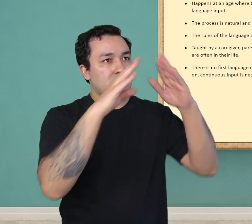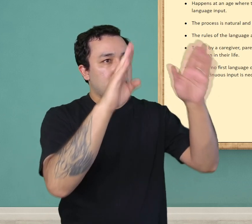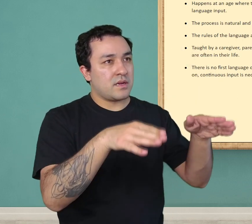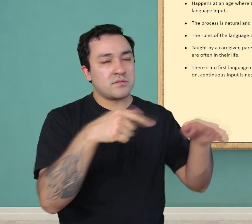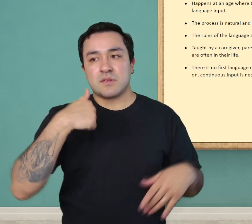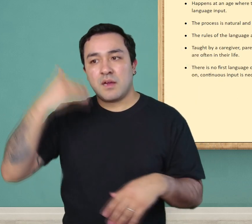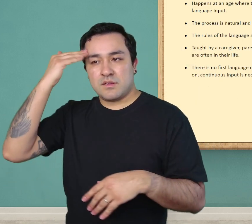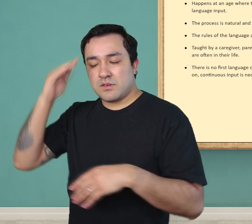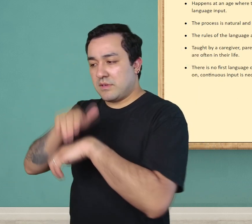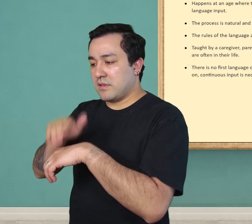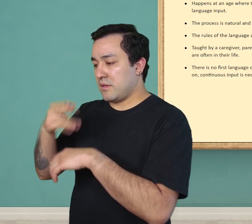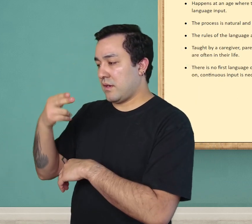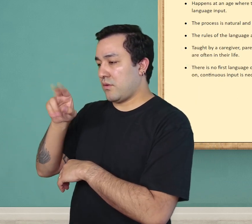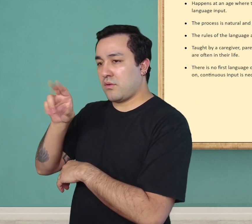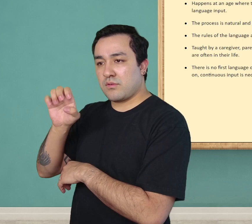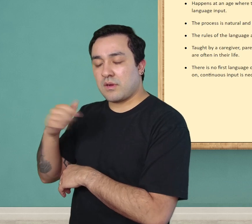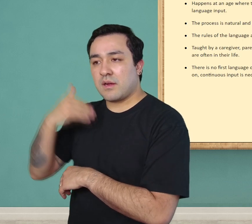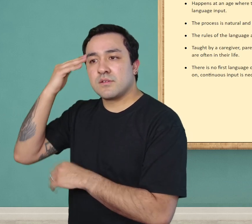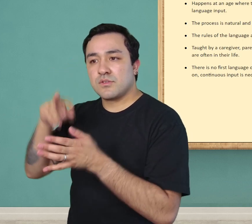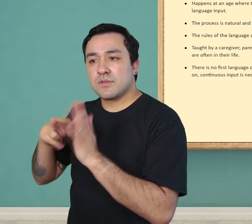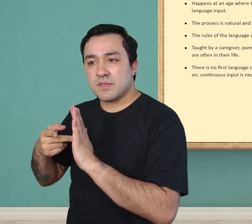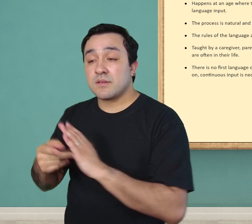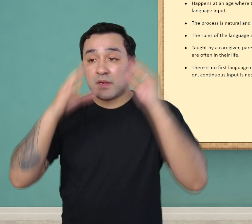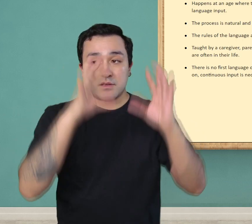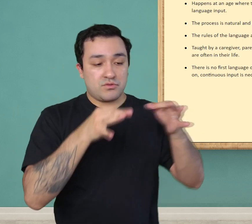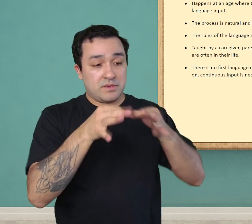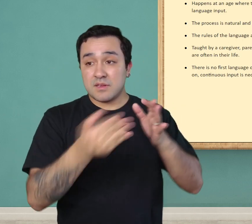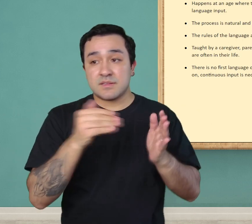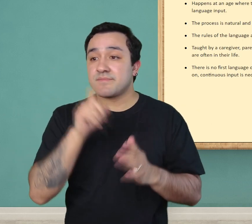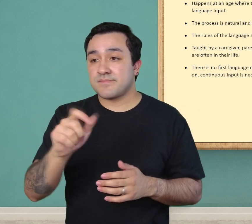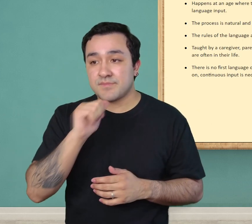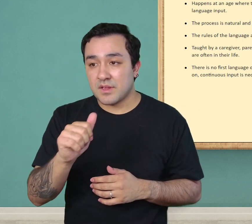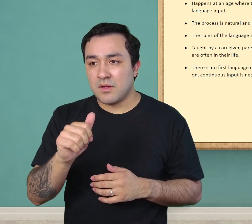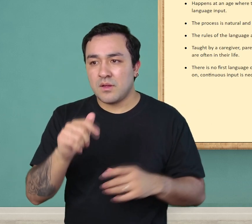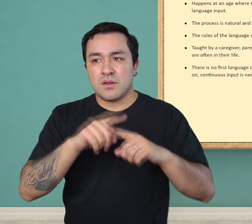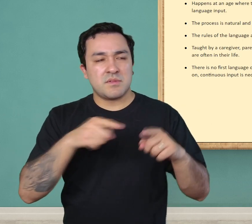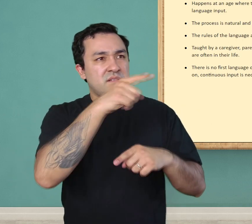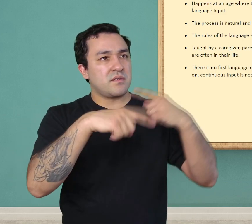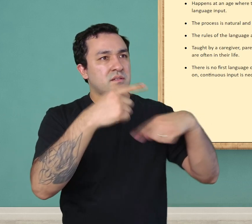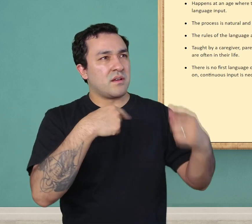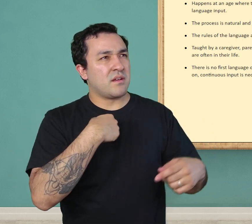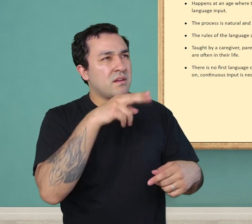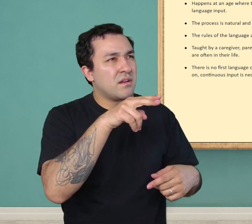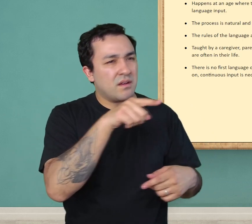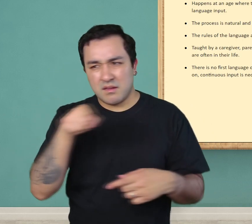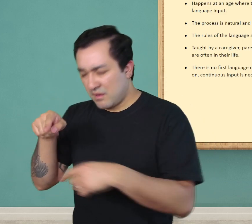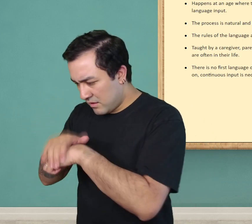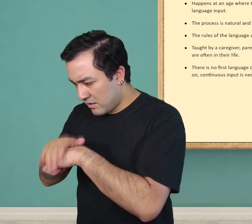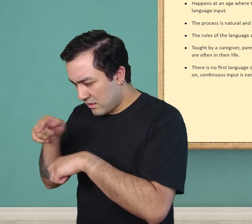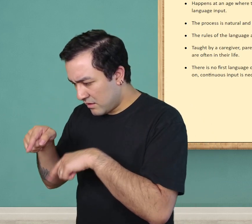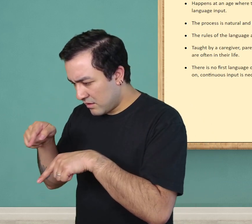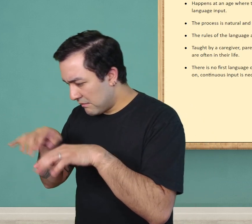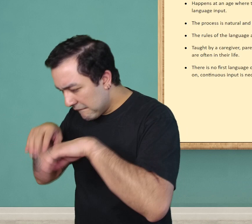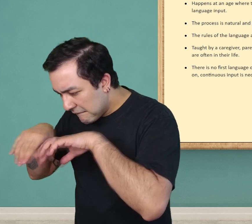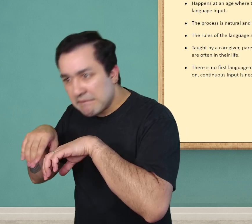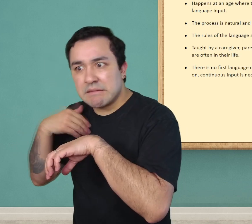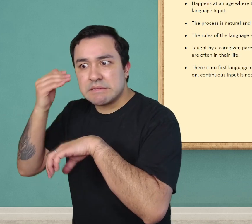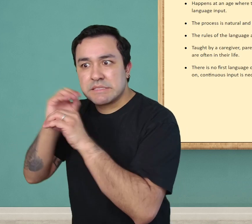their second. It also means if they do not understand a concept in their first language, they will not be able to understand it in their